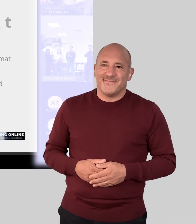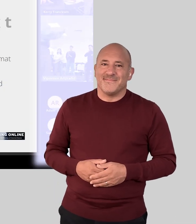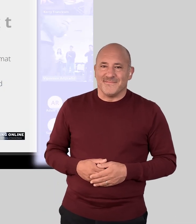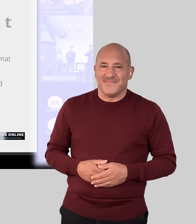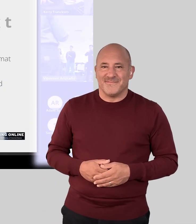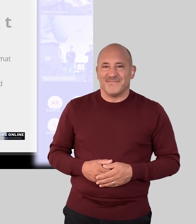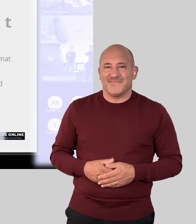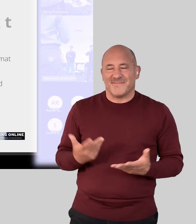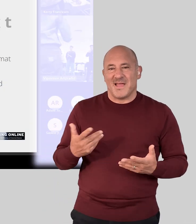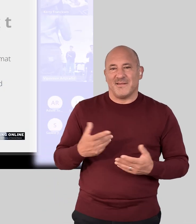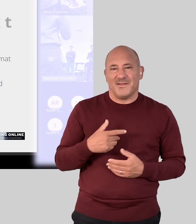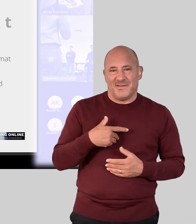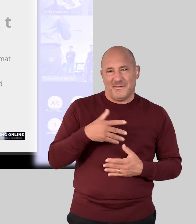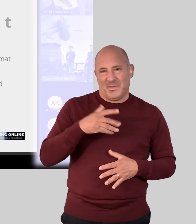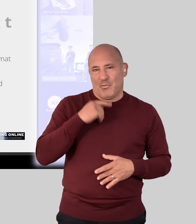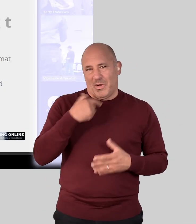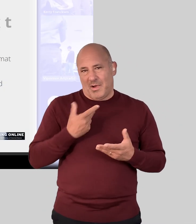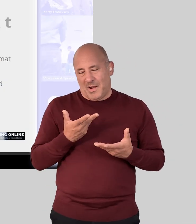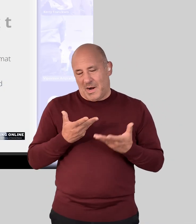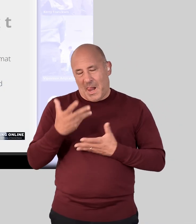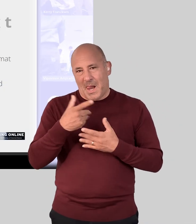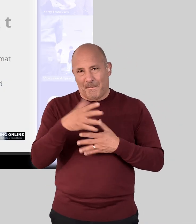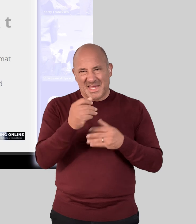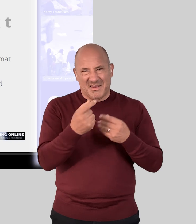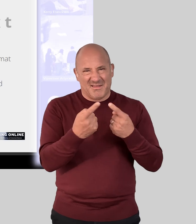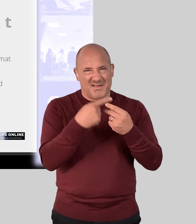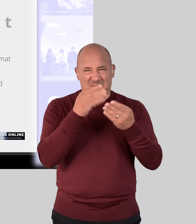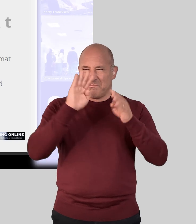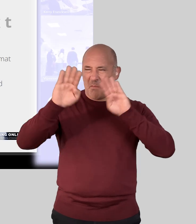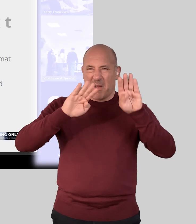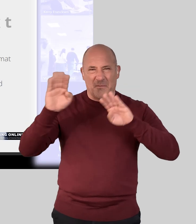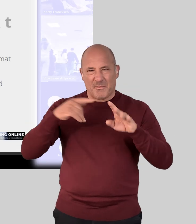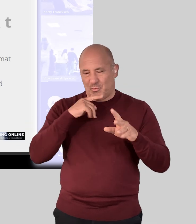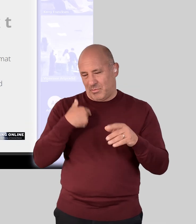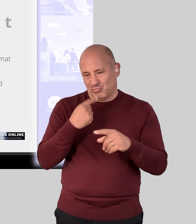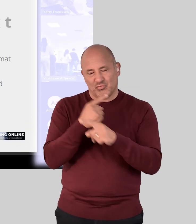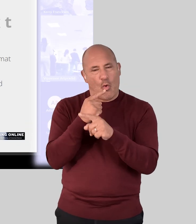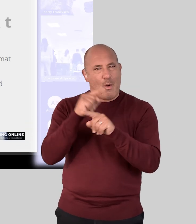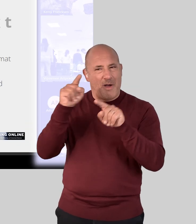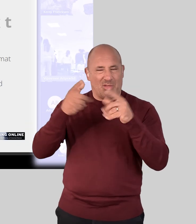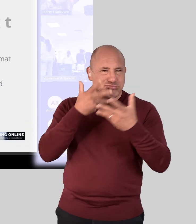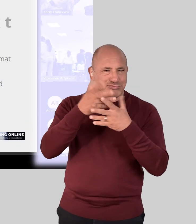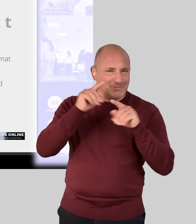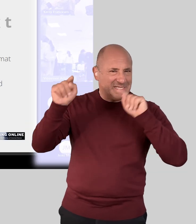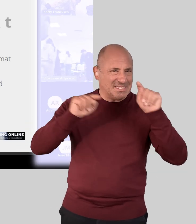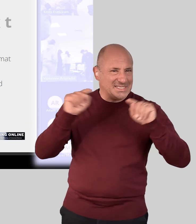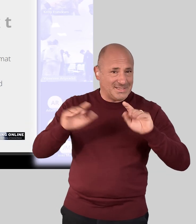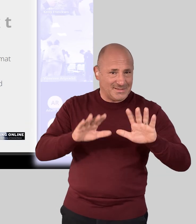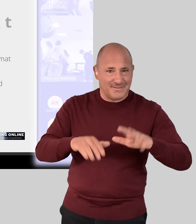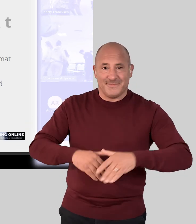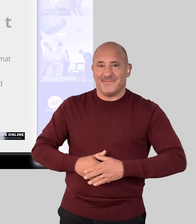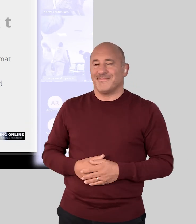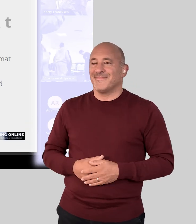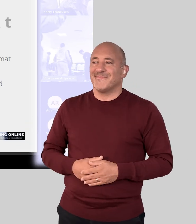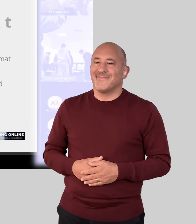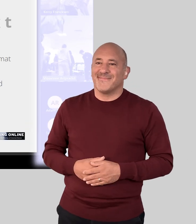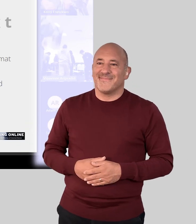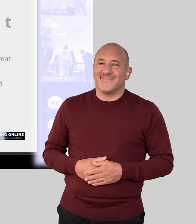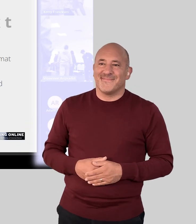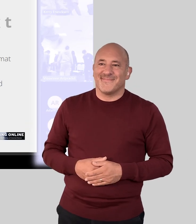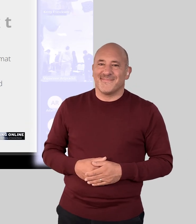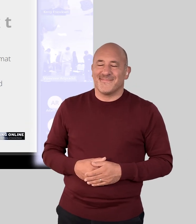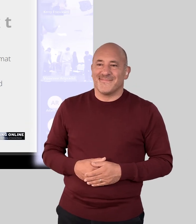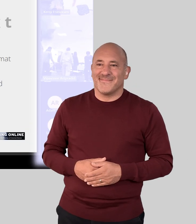So please take your seat, and we're just going to have a quick chat about the things that you put up and bring